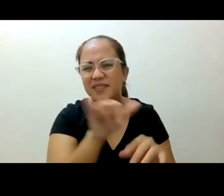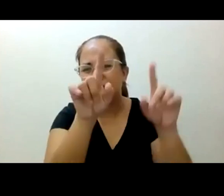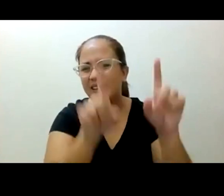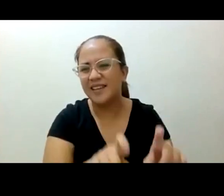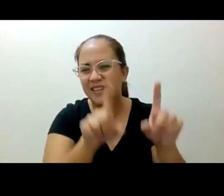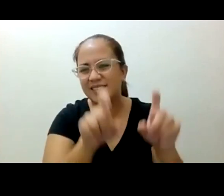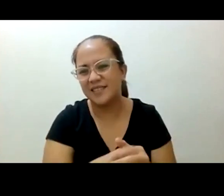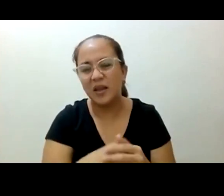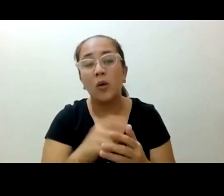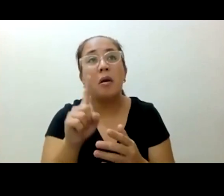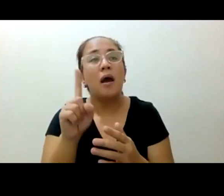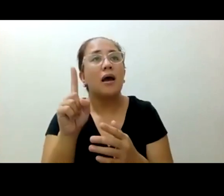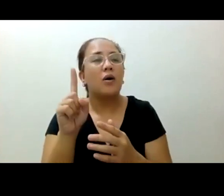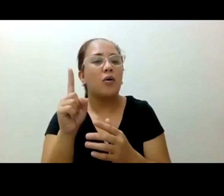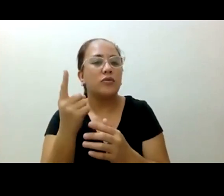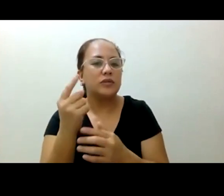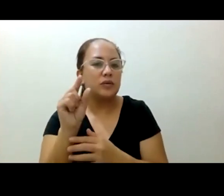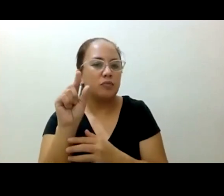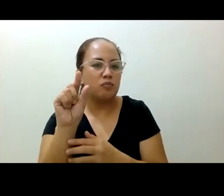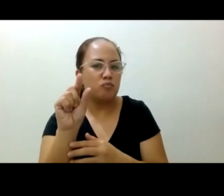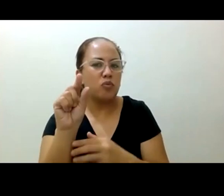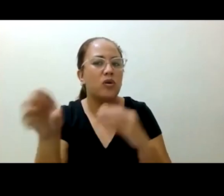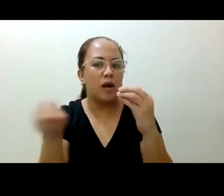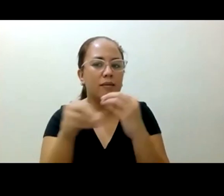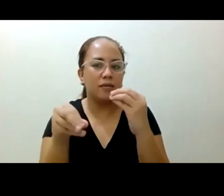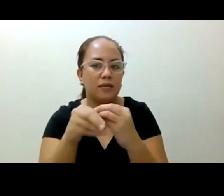Just a few more questions.